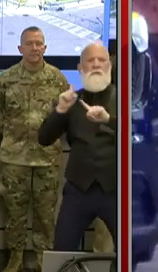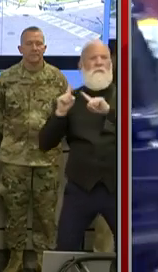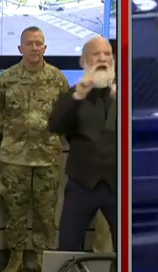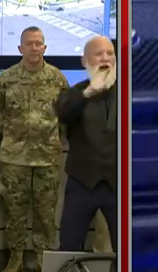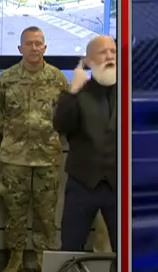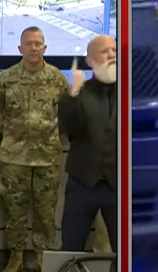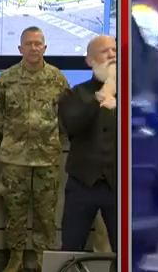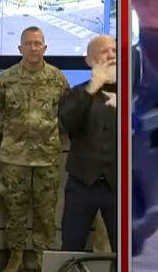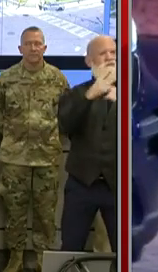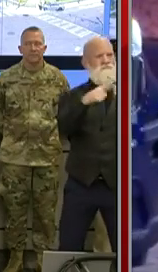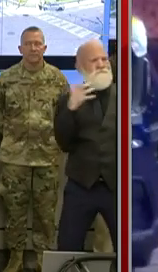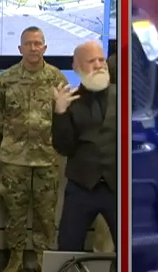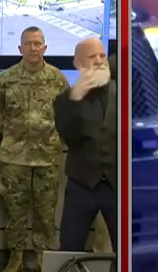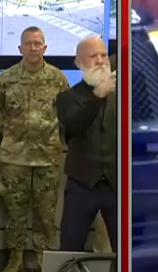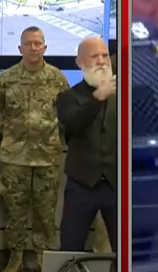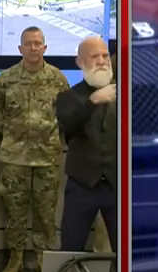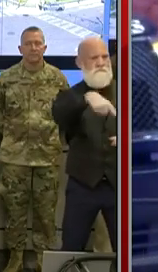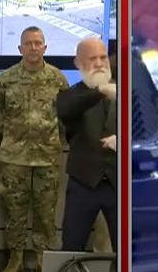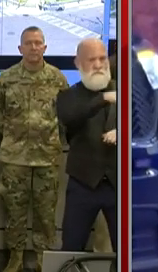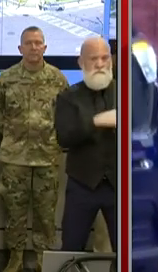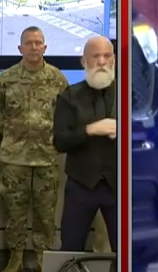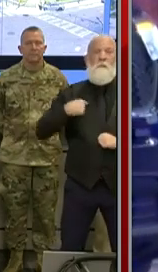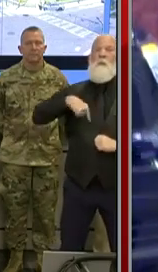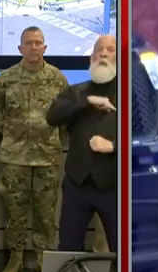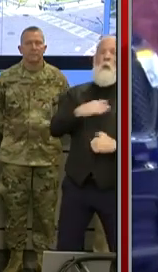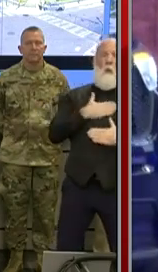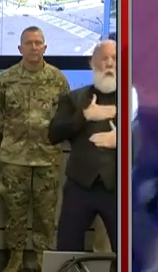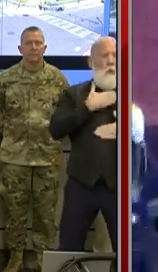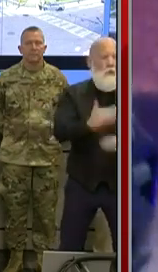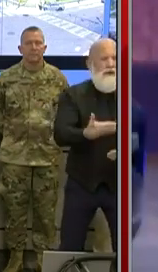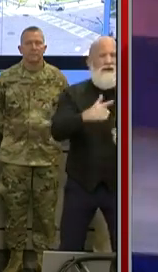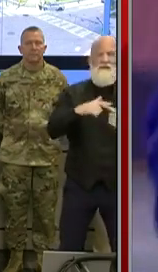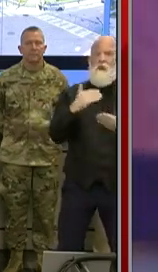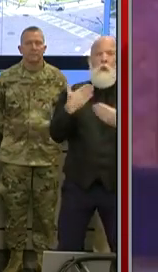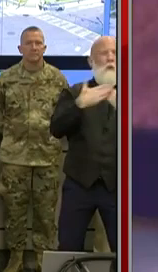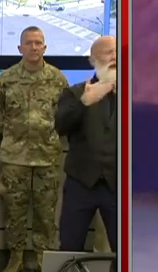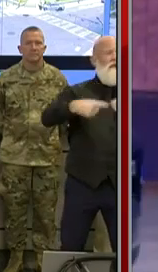do whatever is necessary to keep the peace.